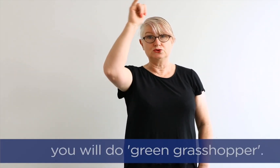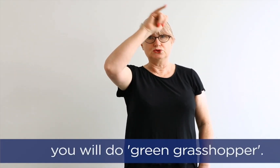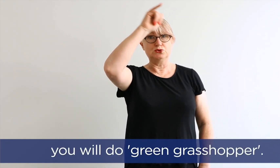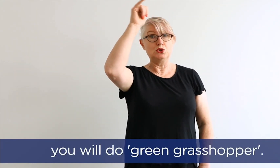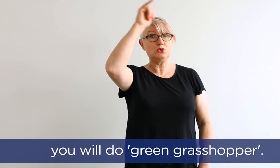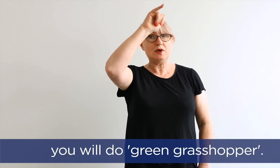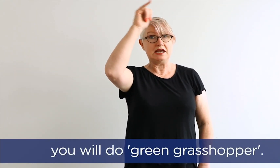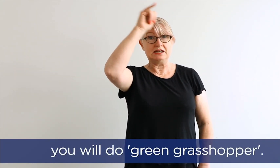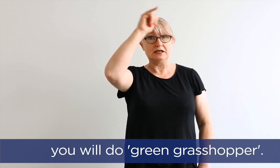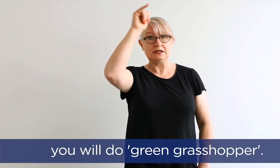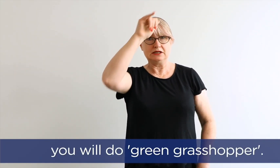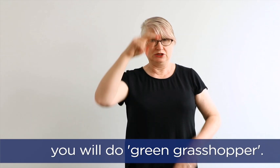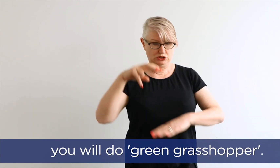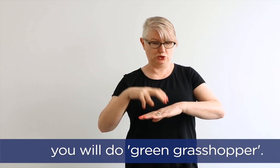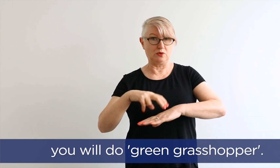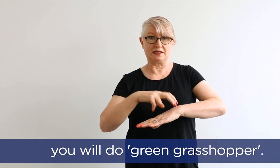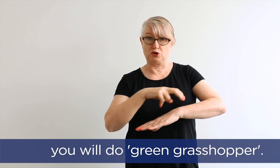do green grasshopper.